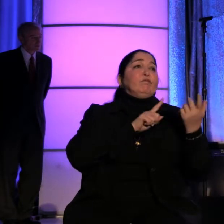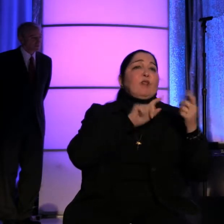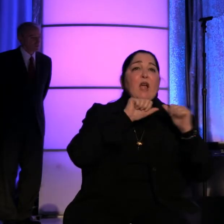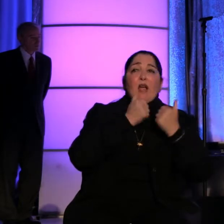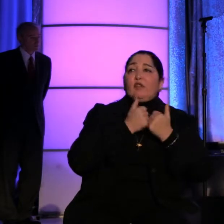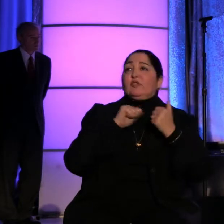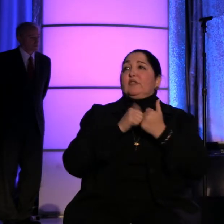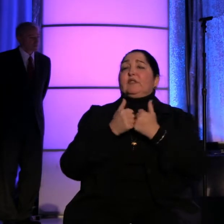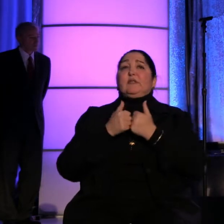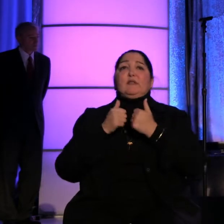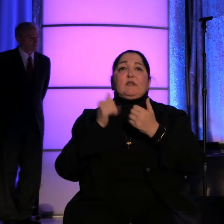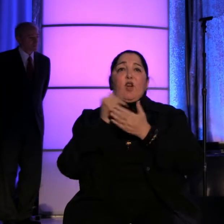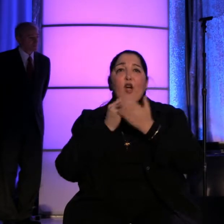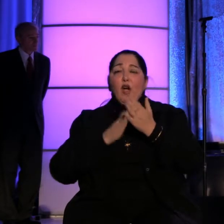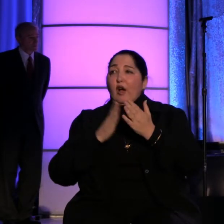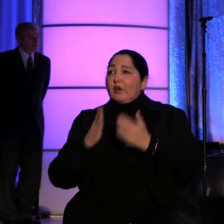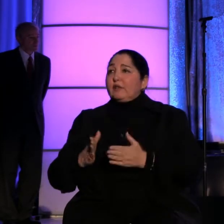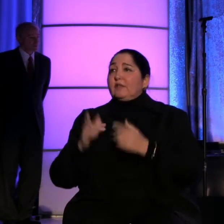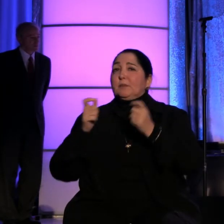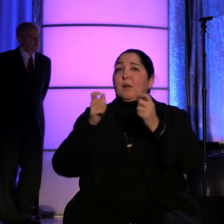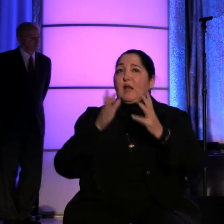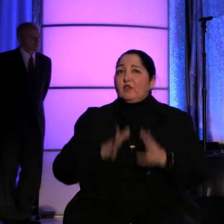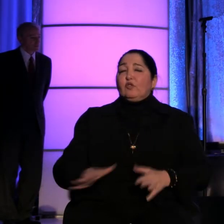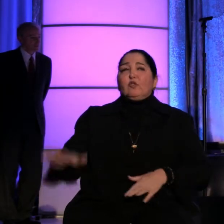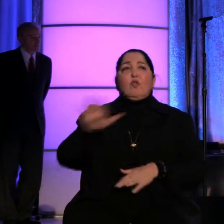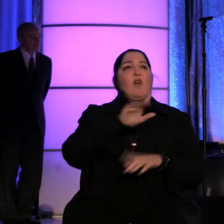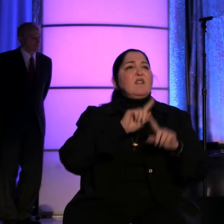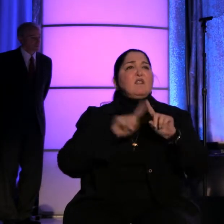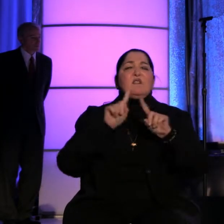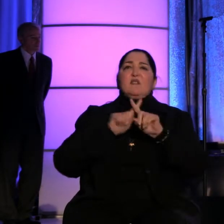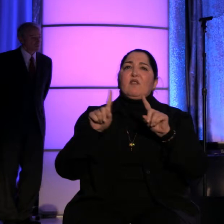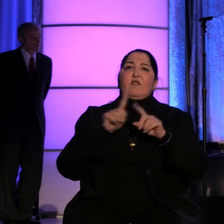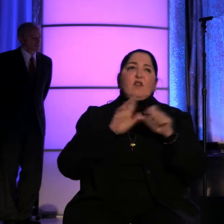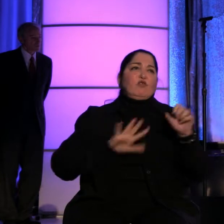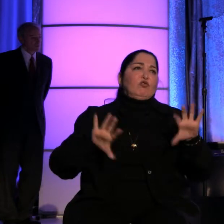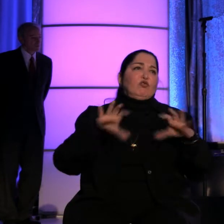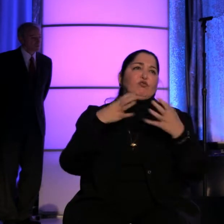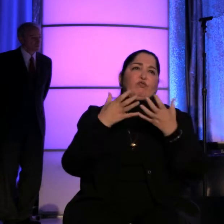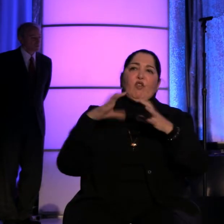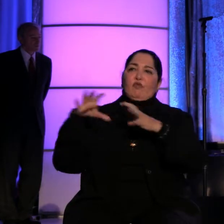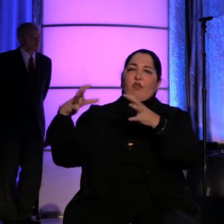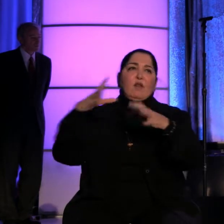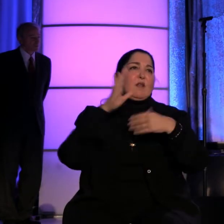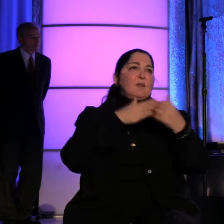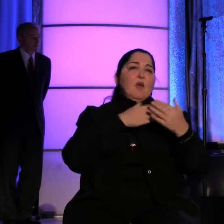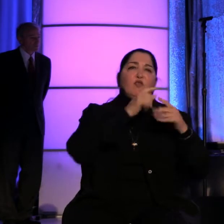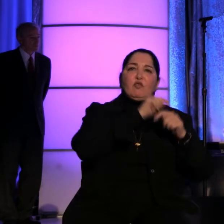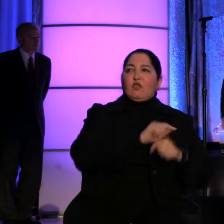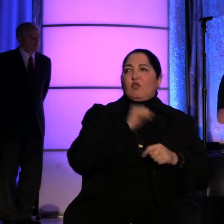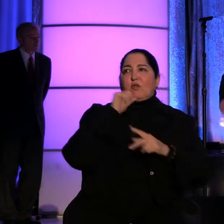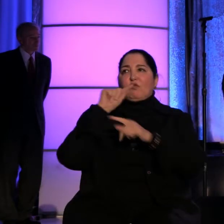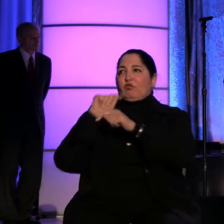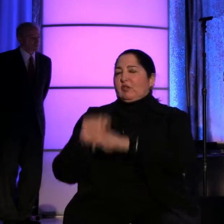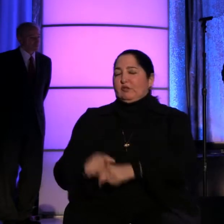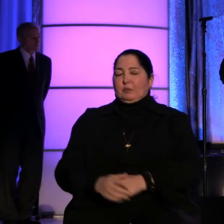managers, and other content producers across all genres, whether it's traditional or non-traditional content.